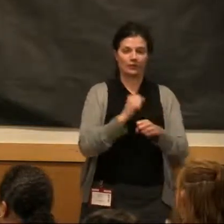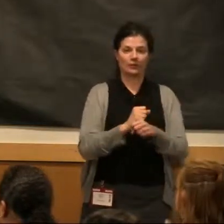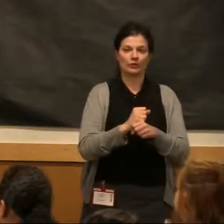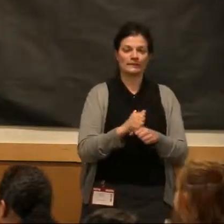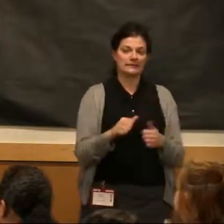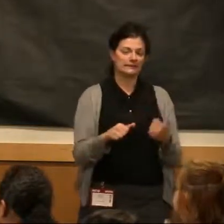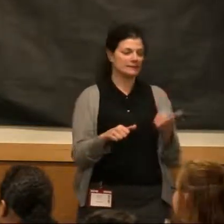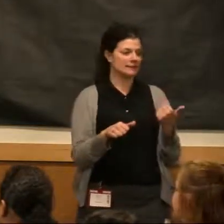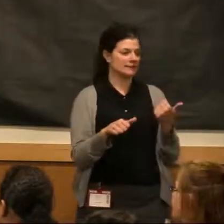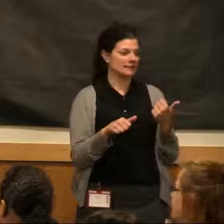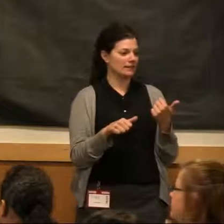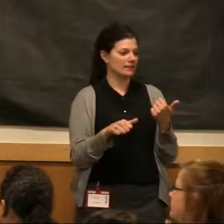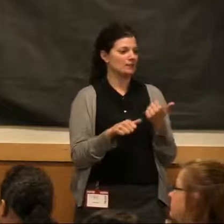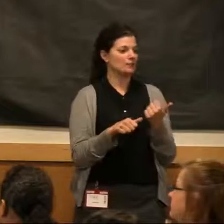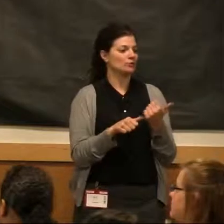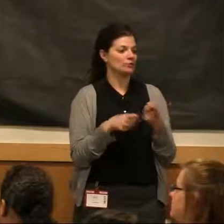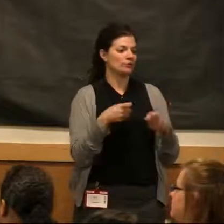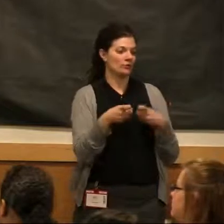with CC.